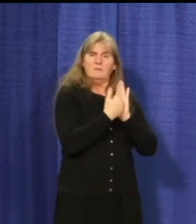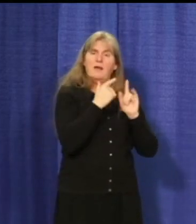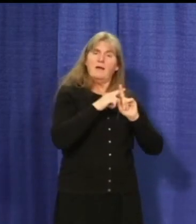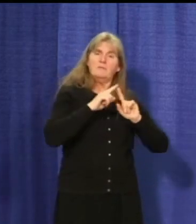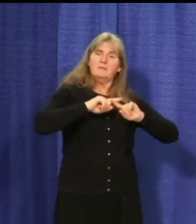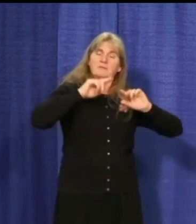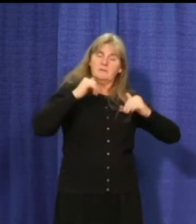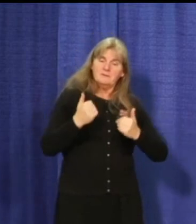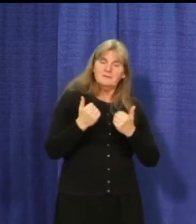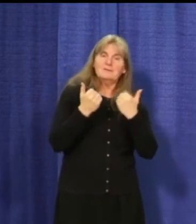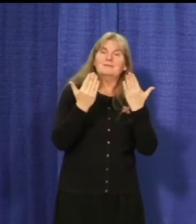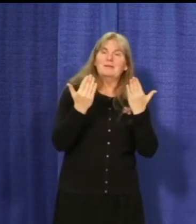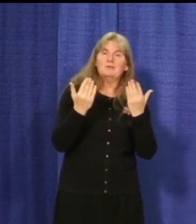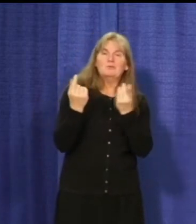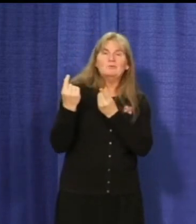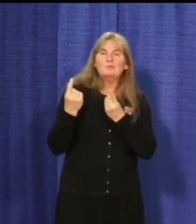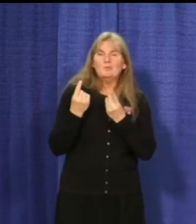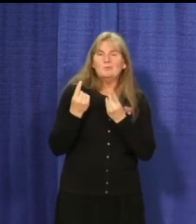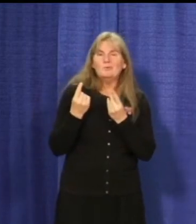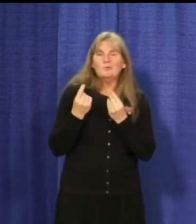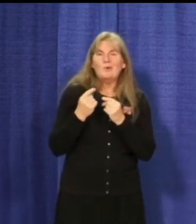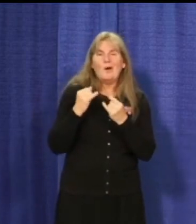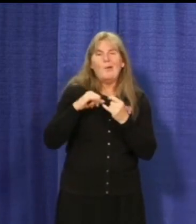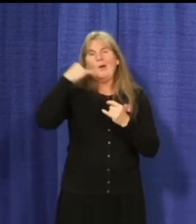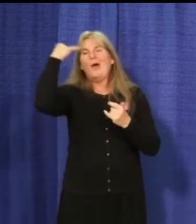guidance on the website about other